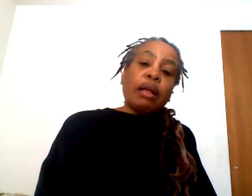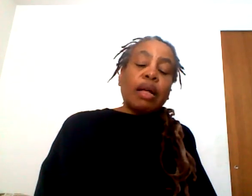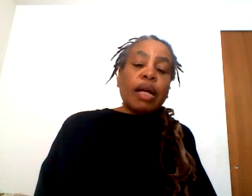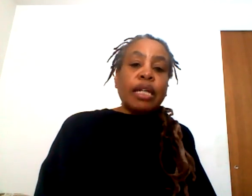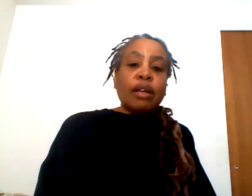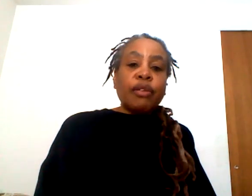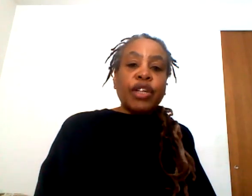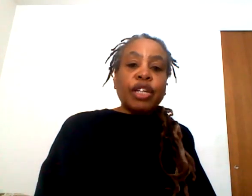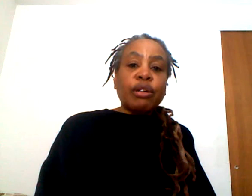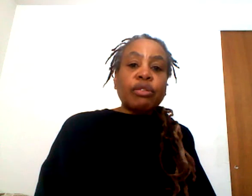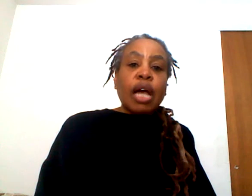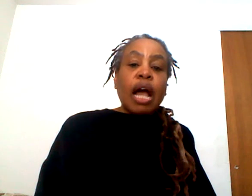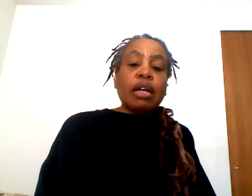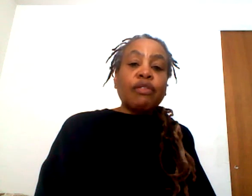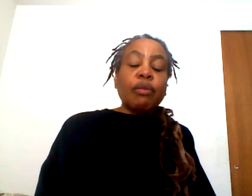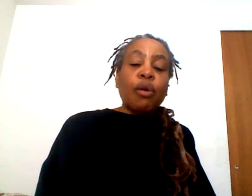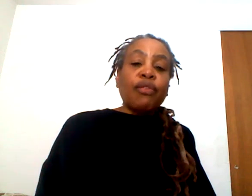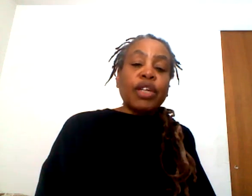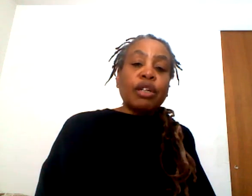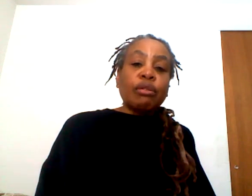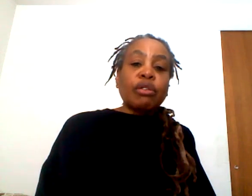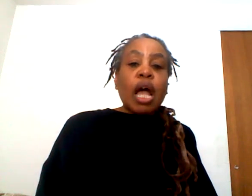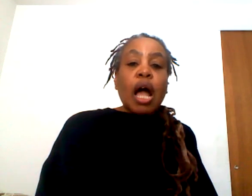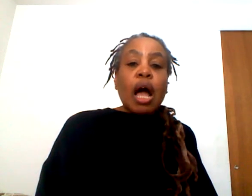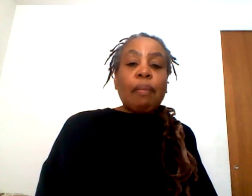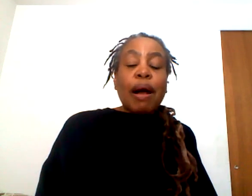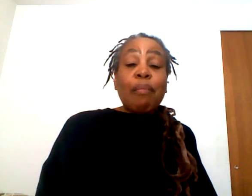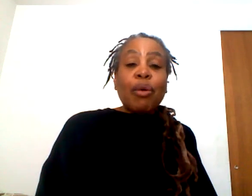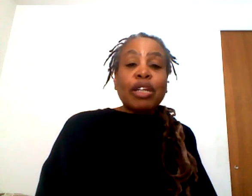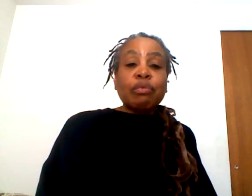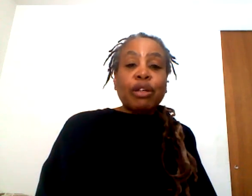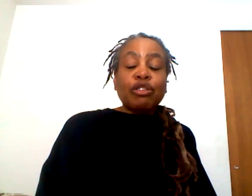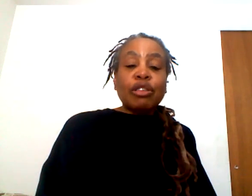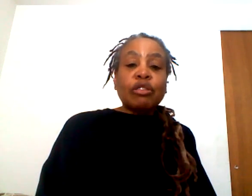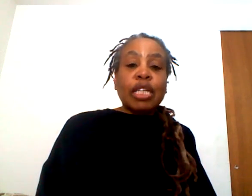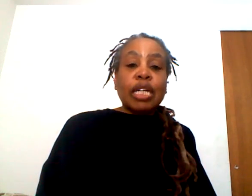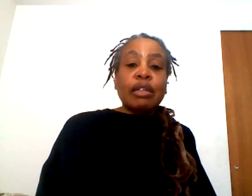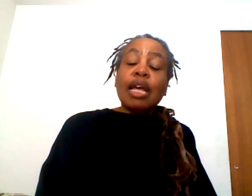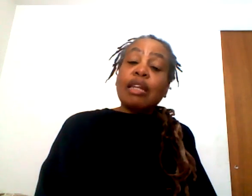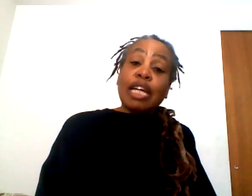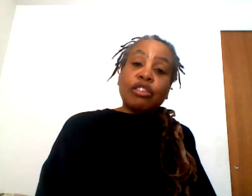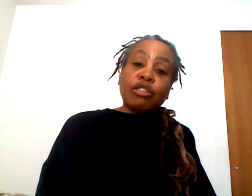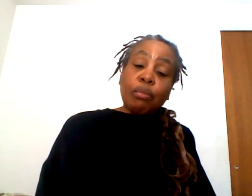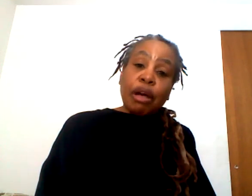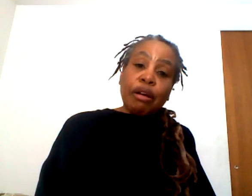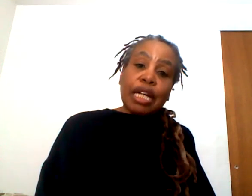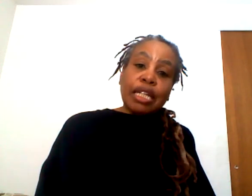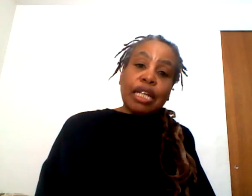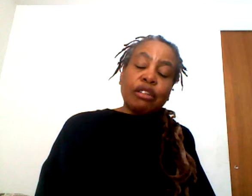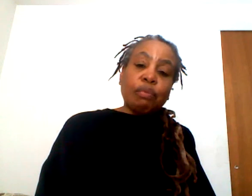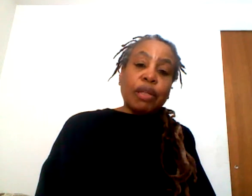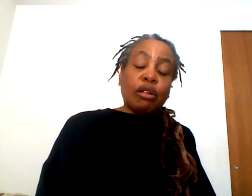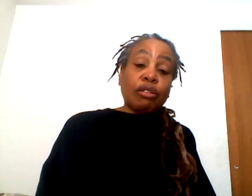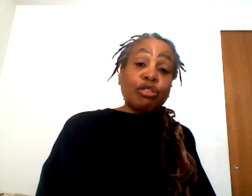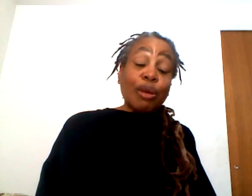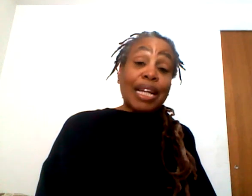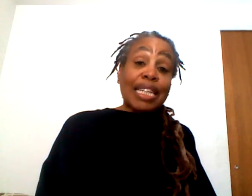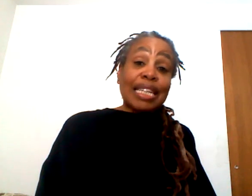in other videos, I'll give you more videos about more expressions in not just American English, but in Australian